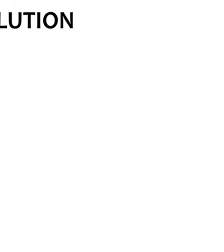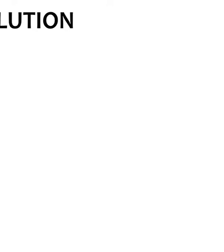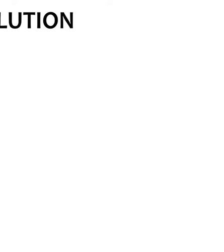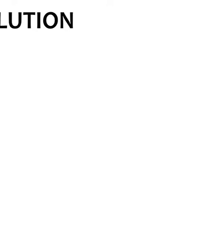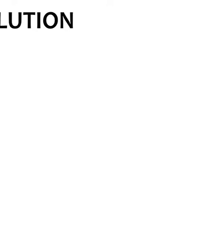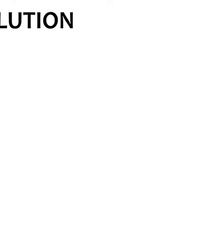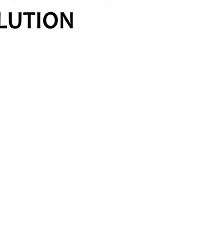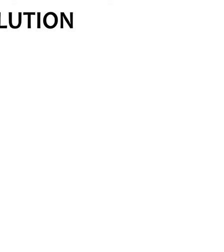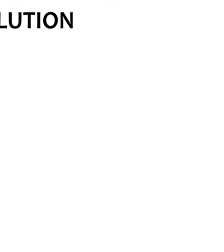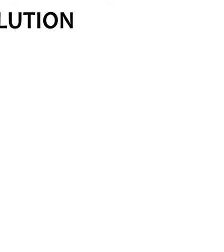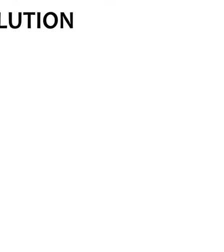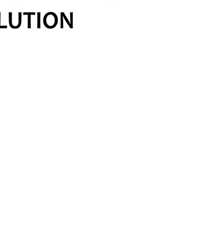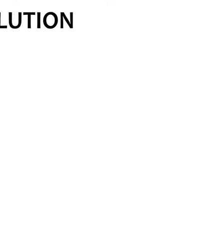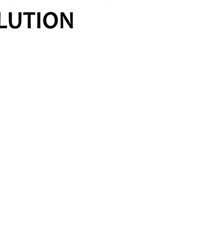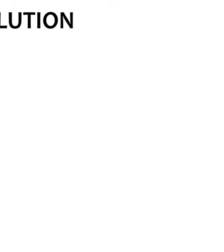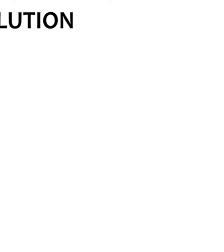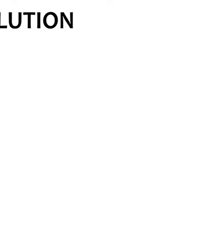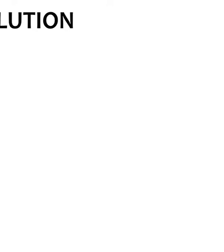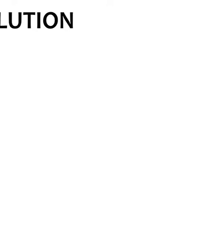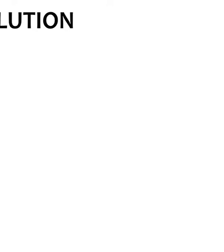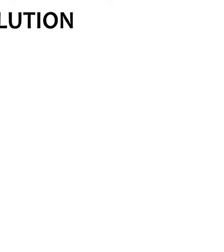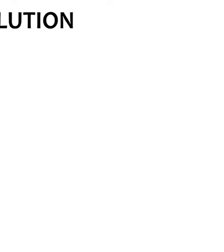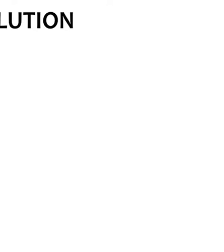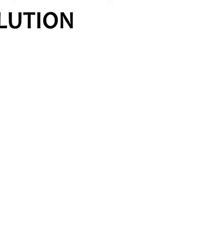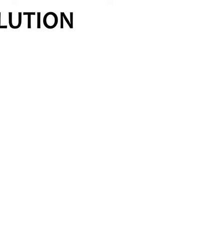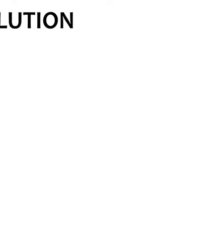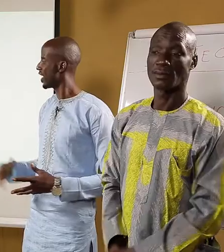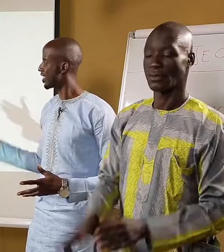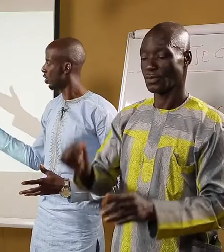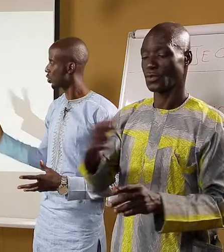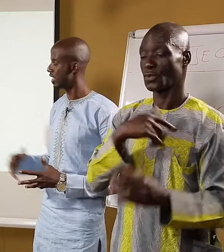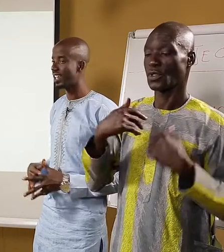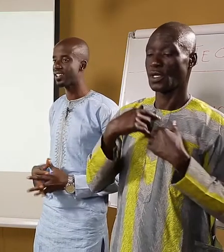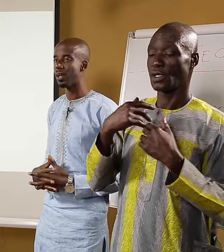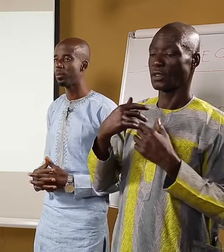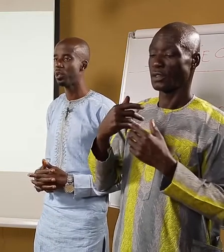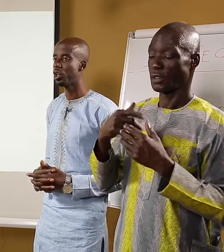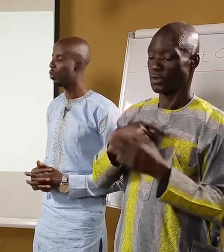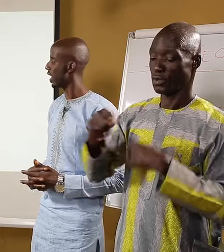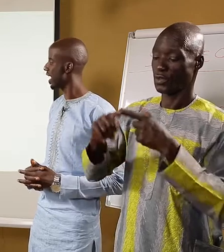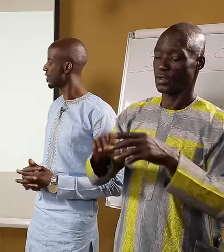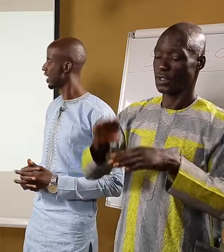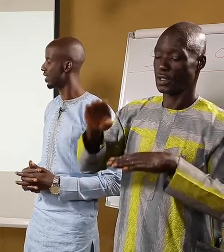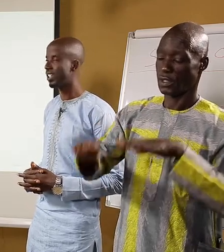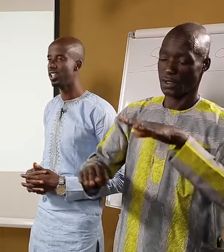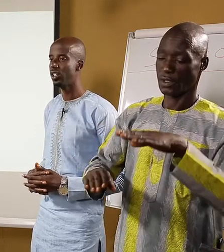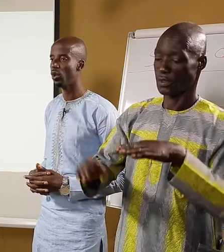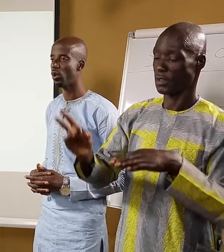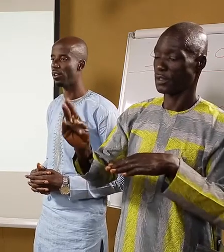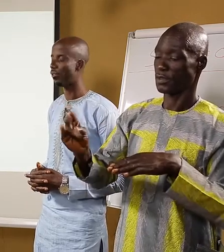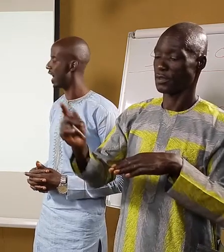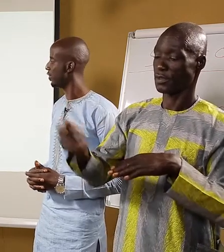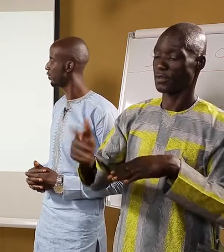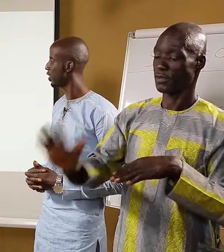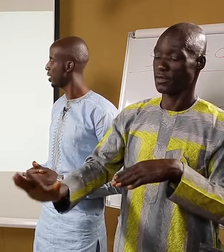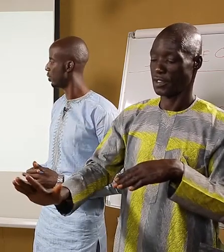5, the answer will be 20. That takes us to the next step. We have 17